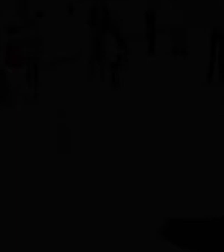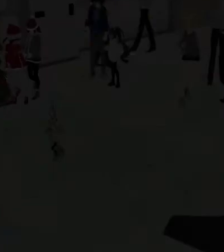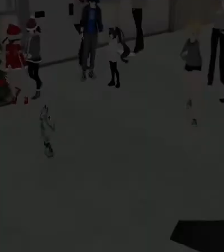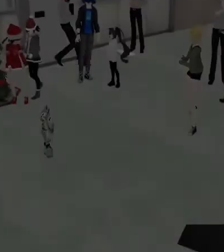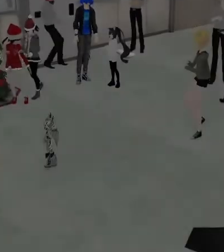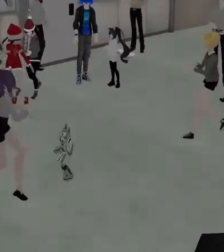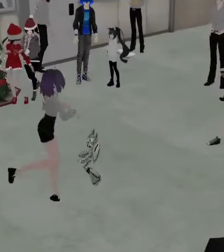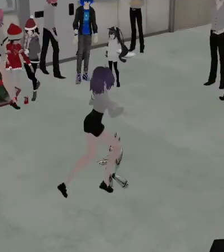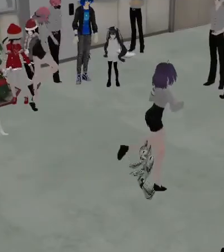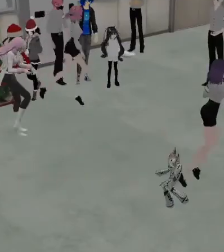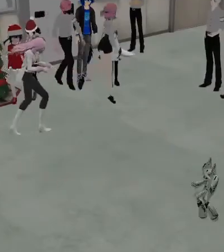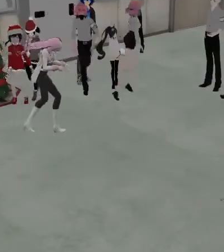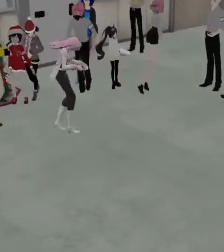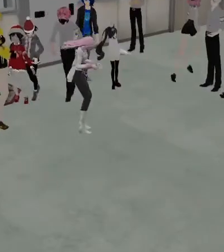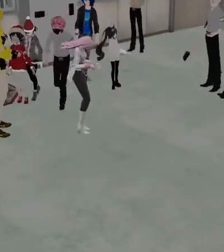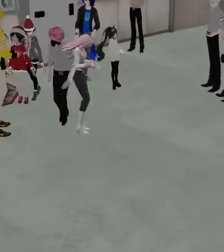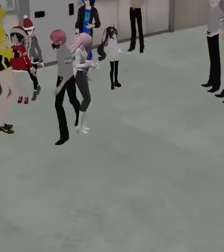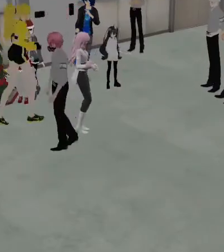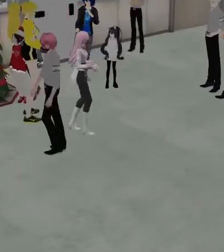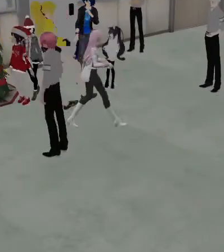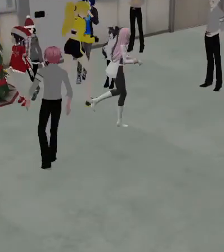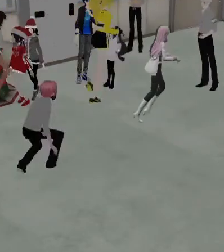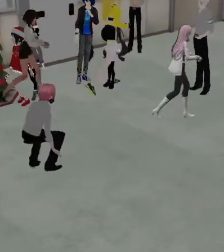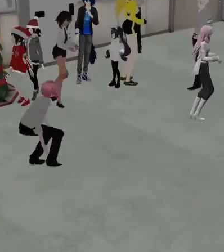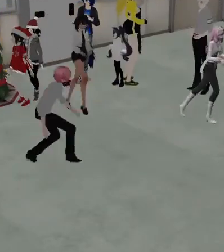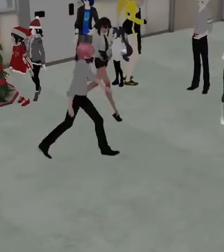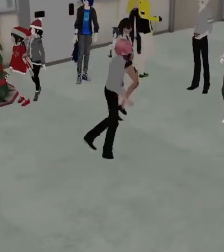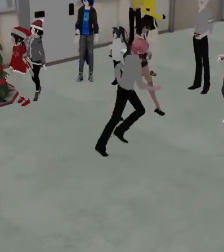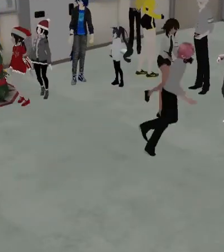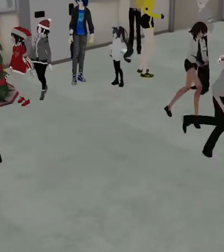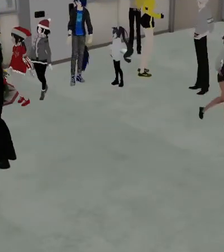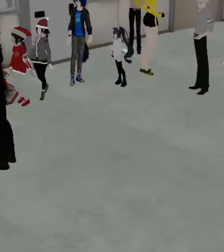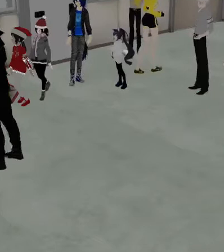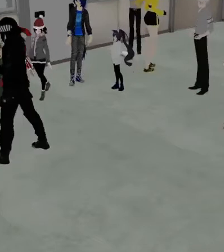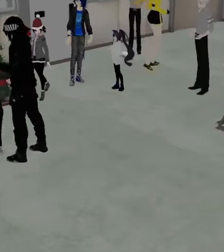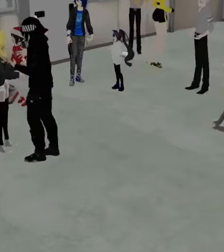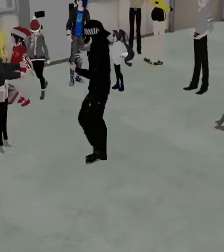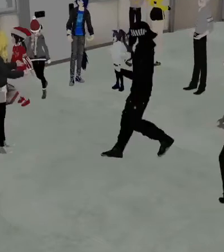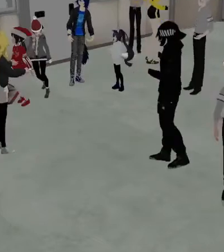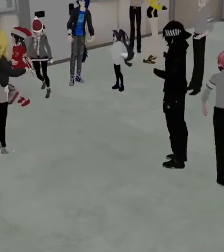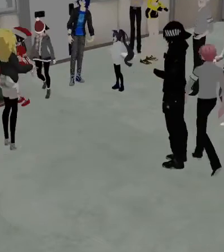come on in everyone i should be seeing less mouths moving and more butts moving